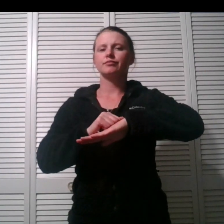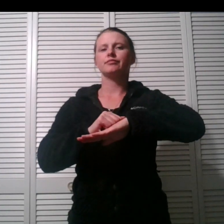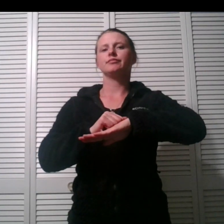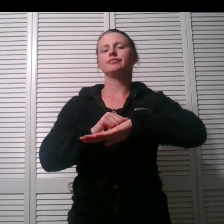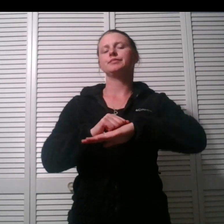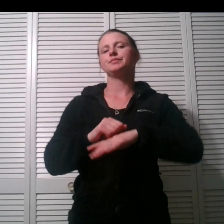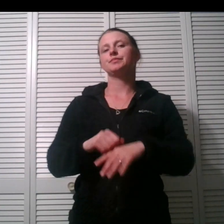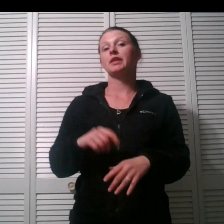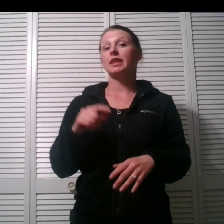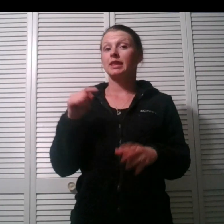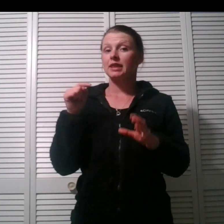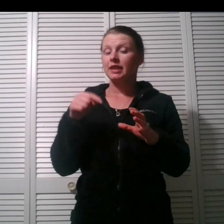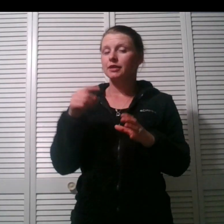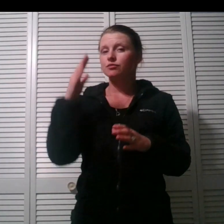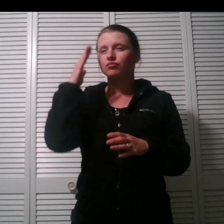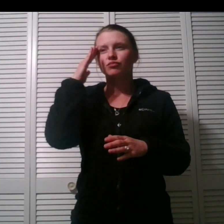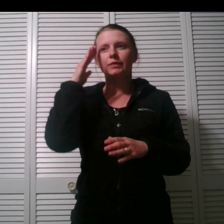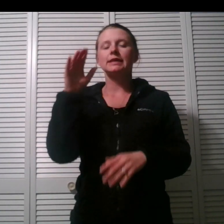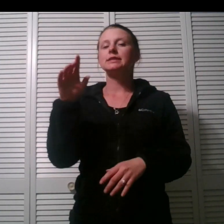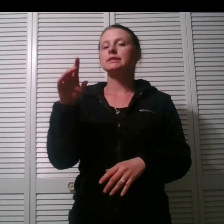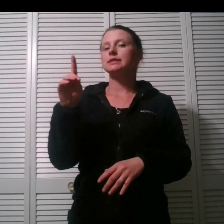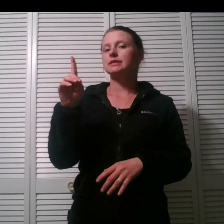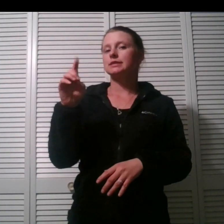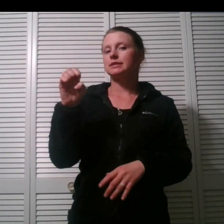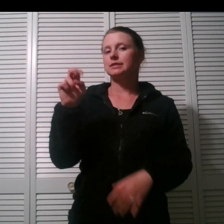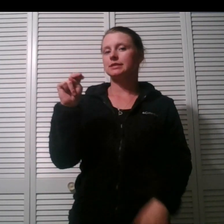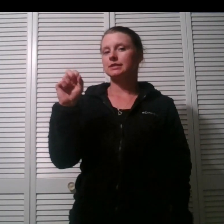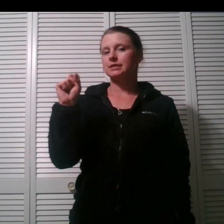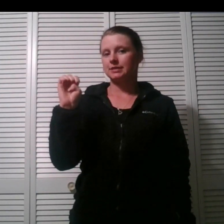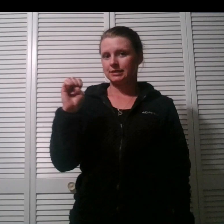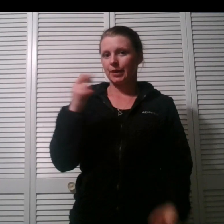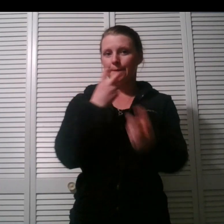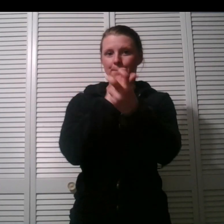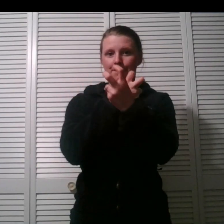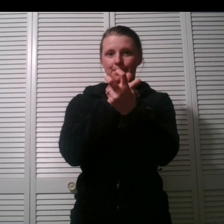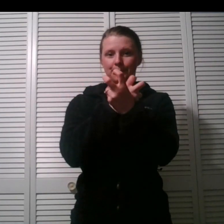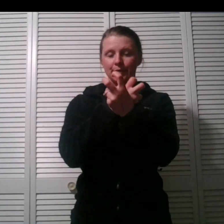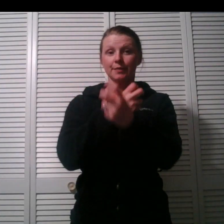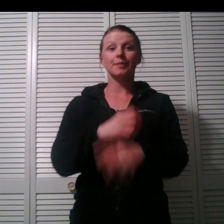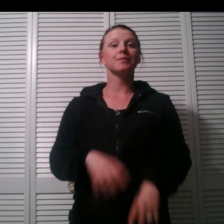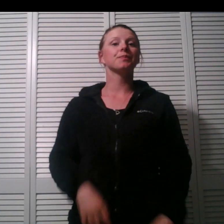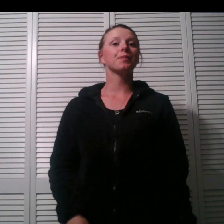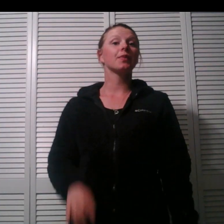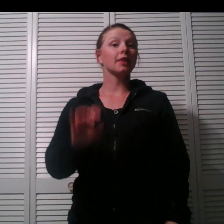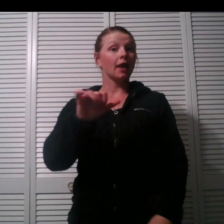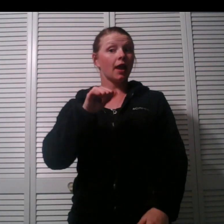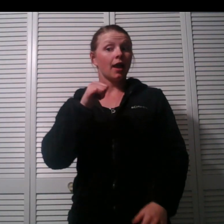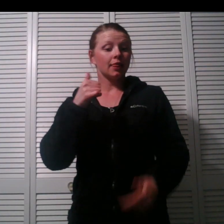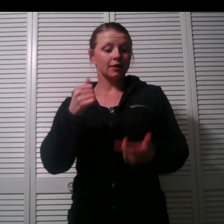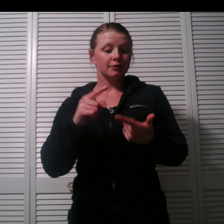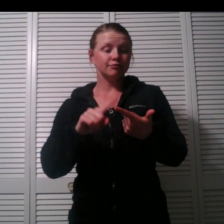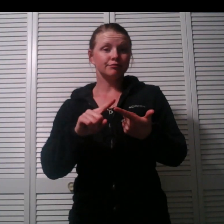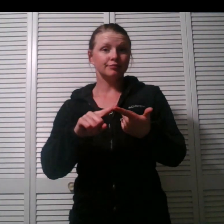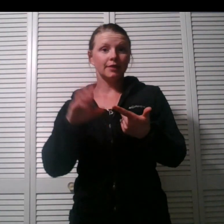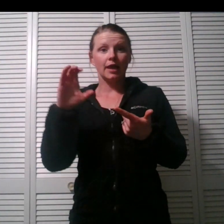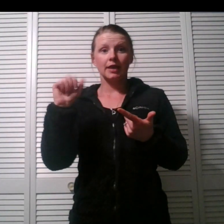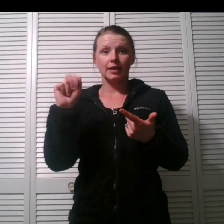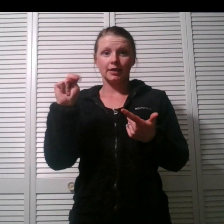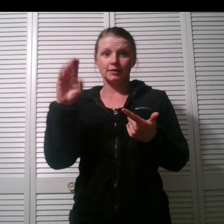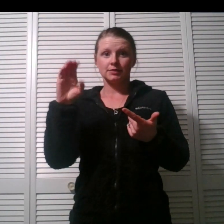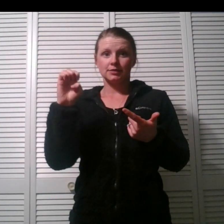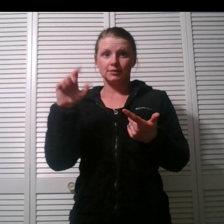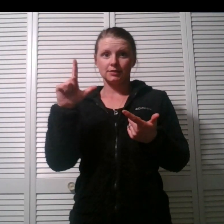This forms the outside of the bones, while the cancellate bone is a much lighter